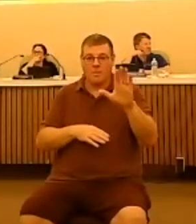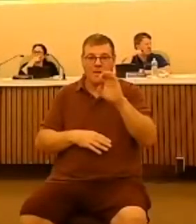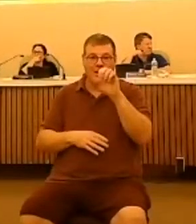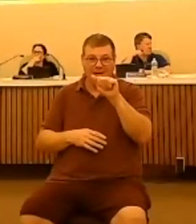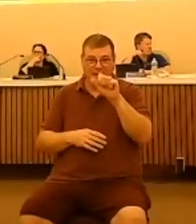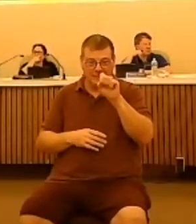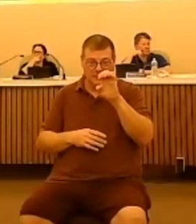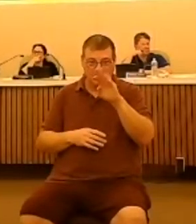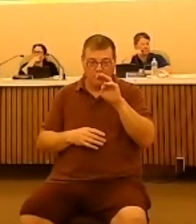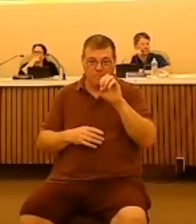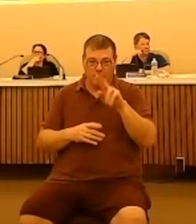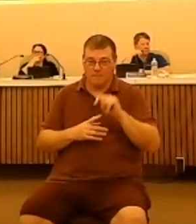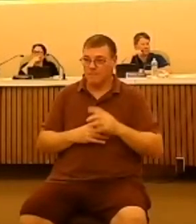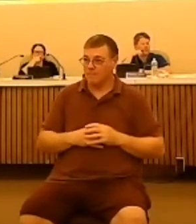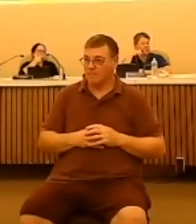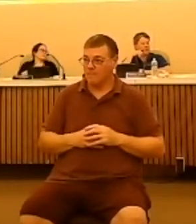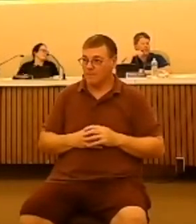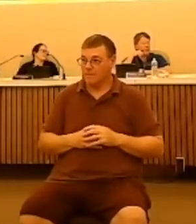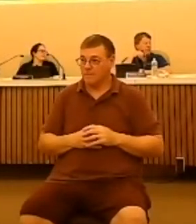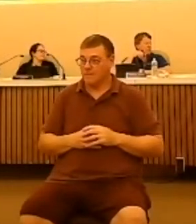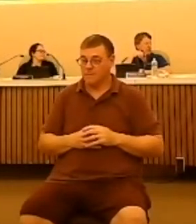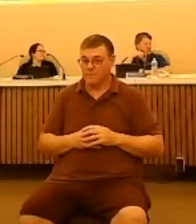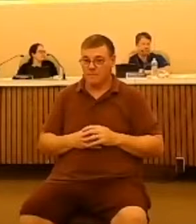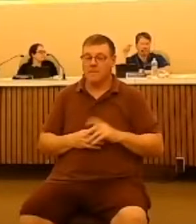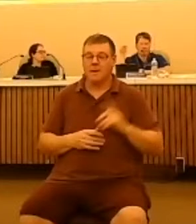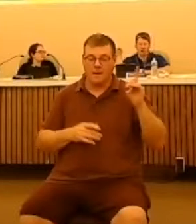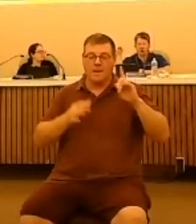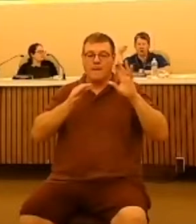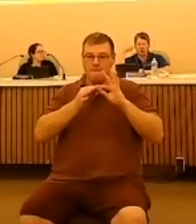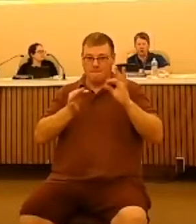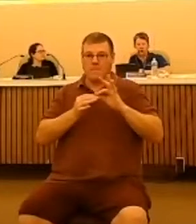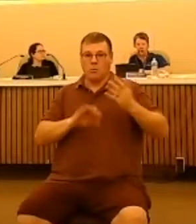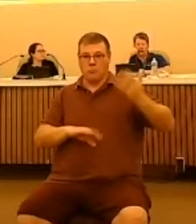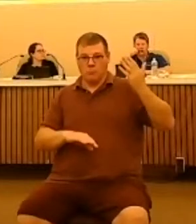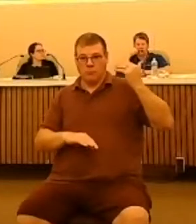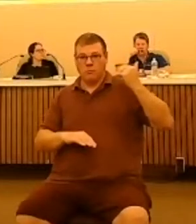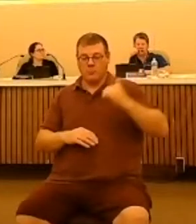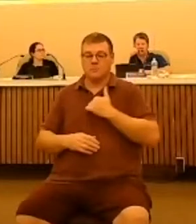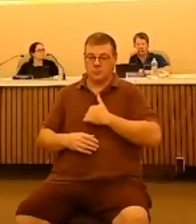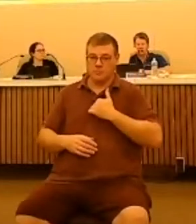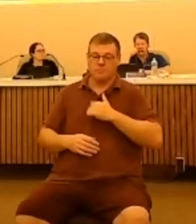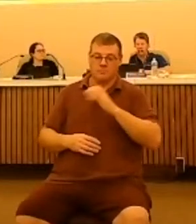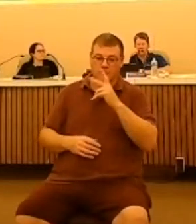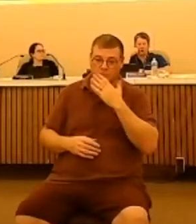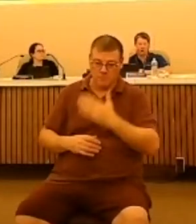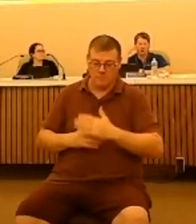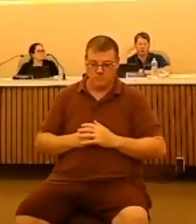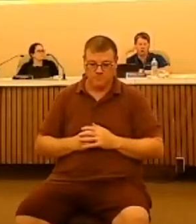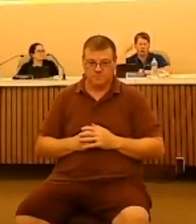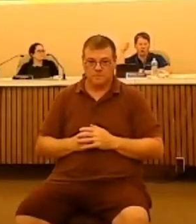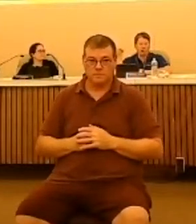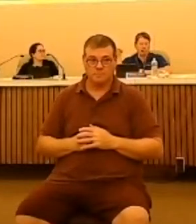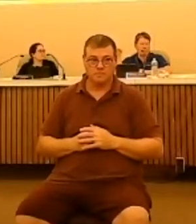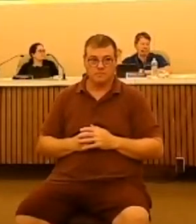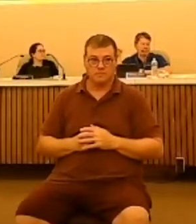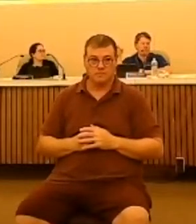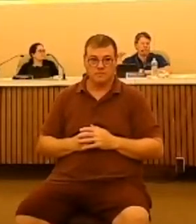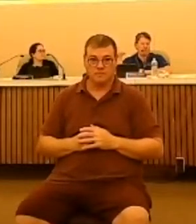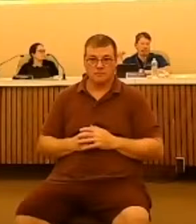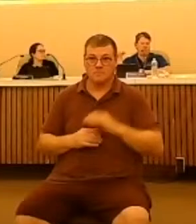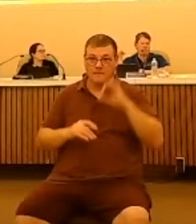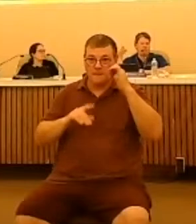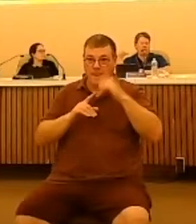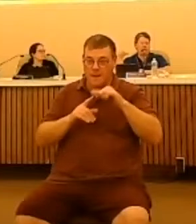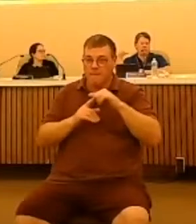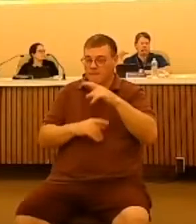because she asked one question. You said. They had mentioned earlier that Thank you. yeah, sorry. Thank you. They had mentioned, remember, they had said